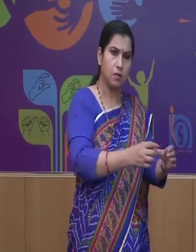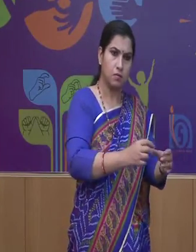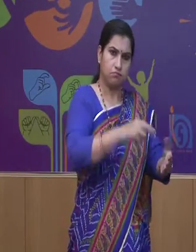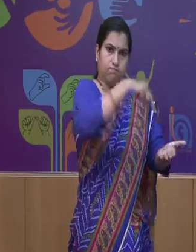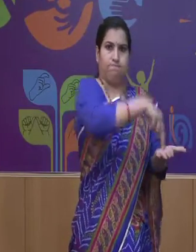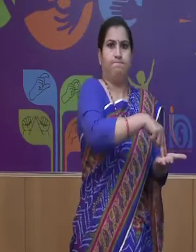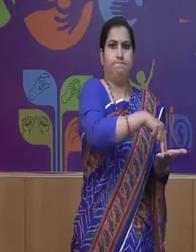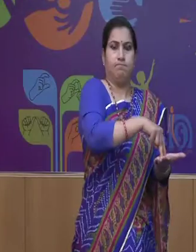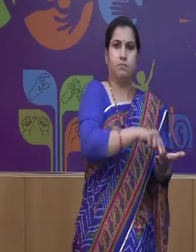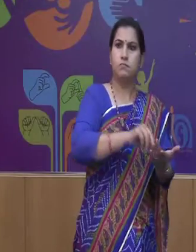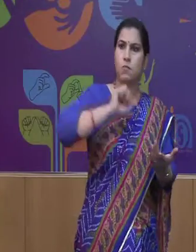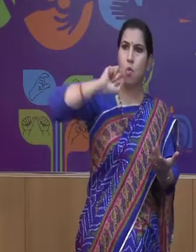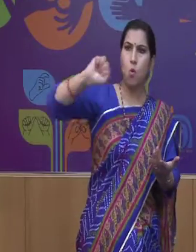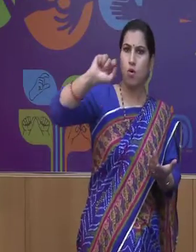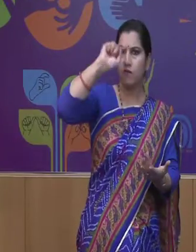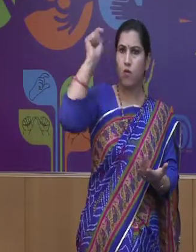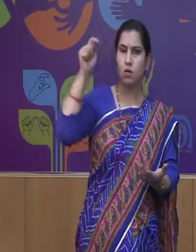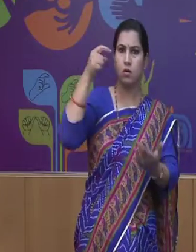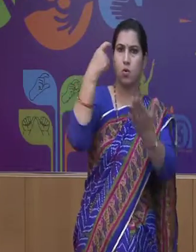British policies in different parts of the country.